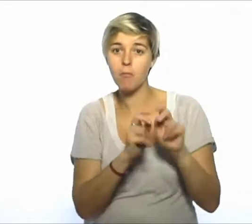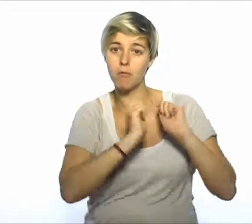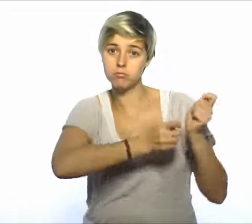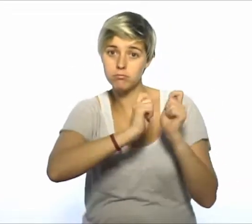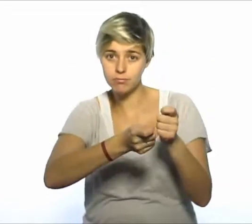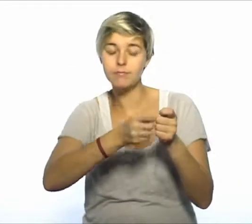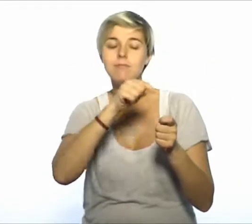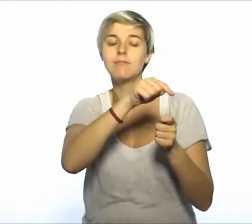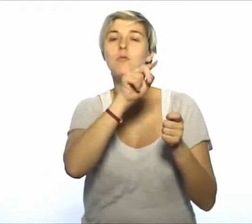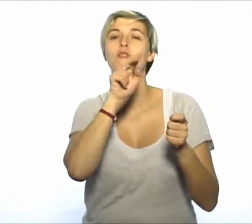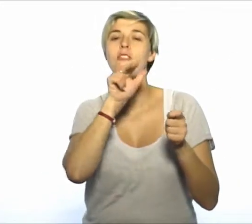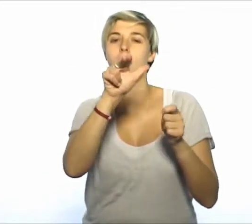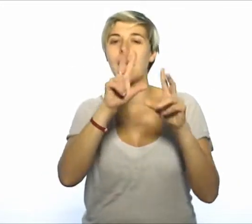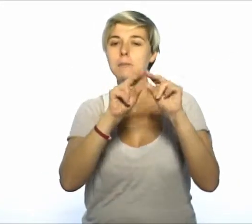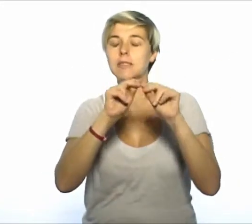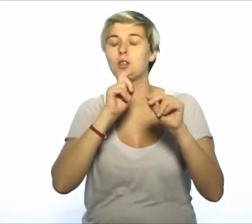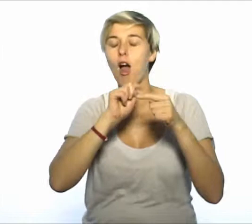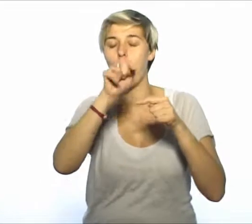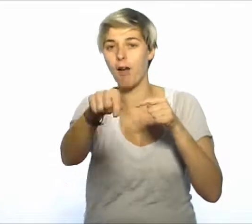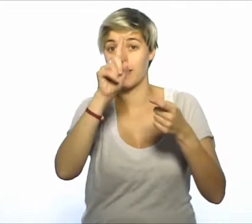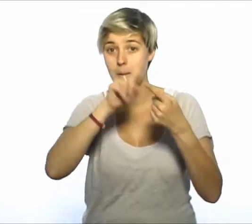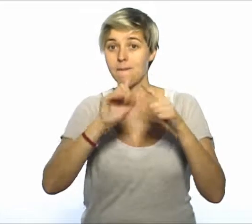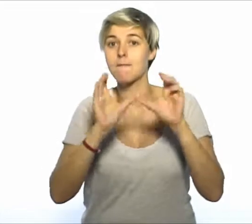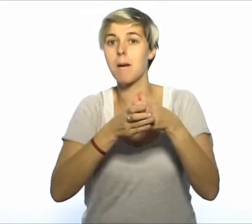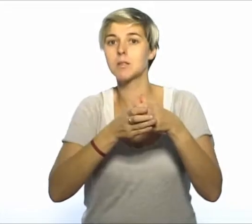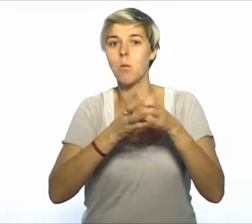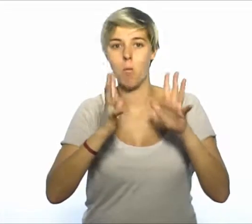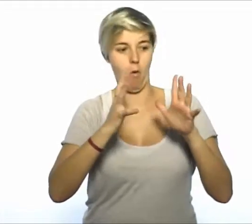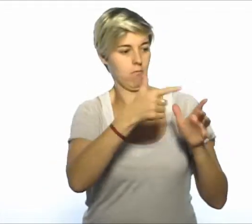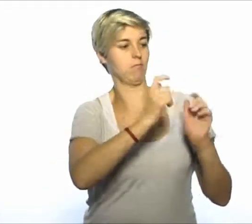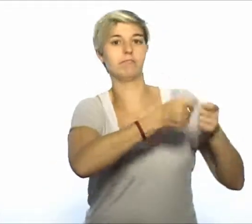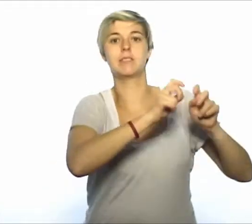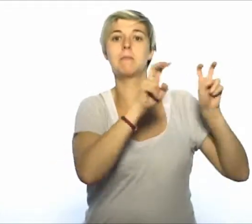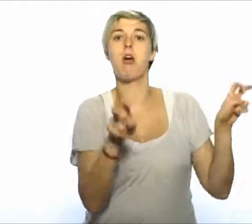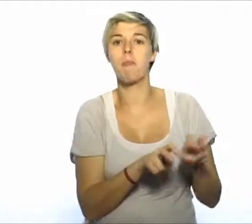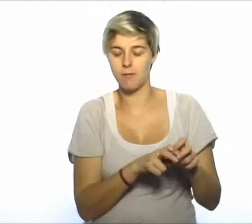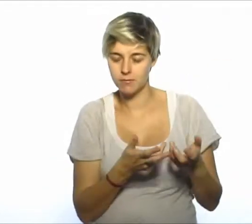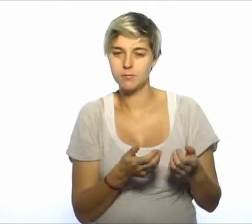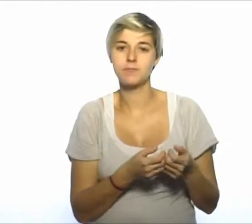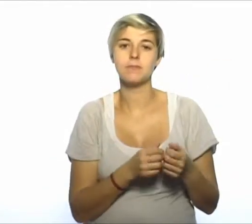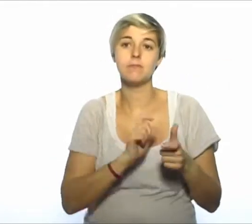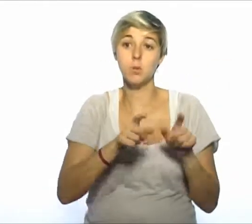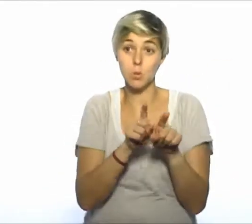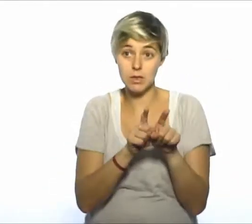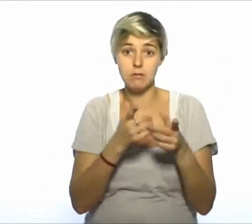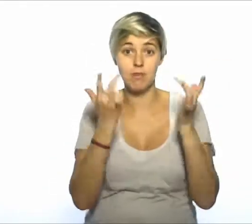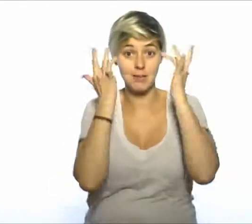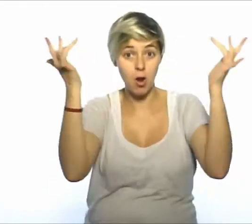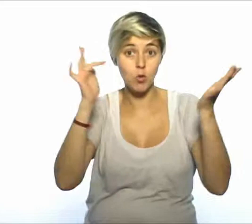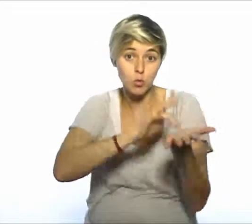typists, are fully qualified. I will explain more about the qualifications process when I will talk about the training programs later on.